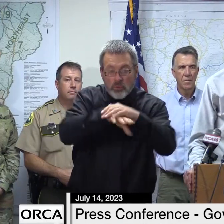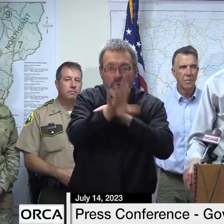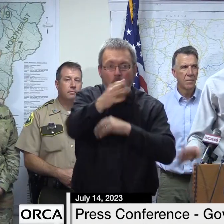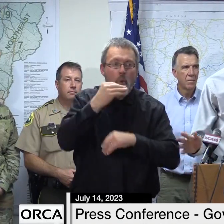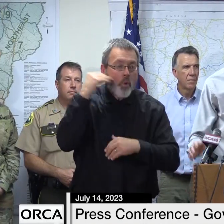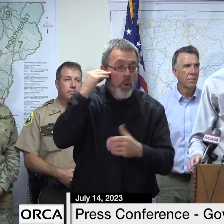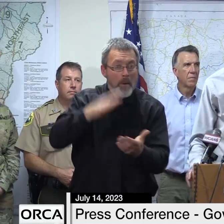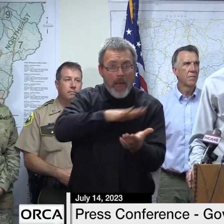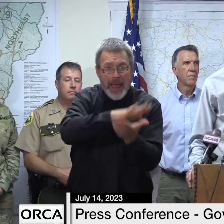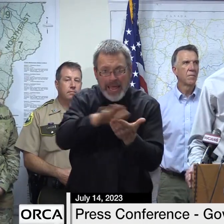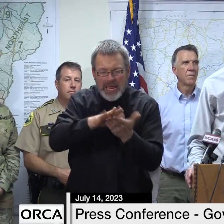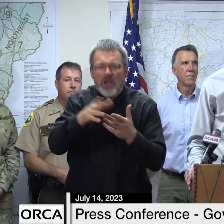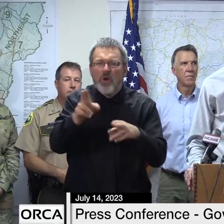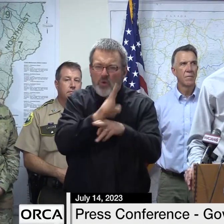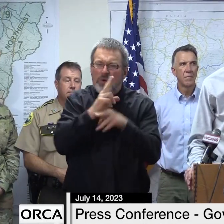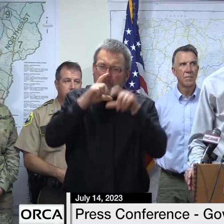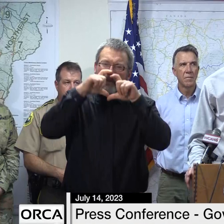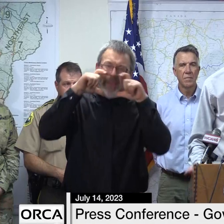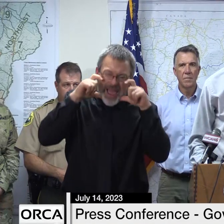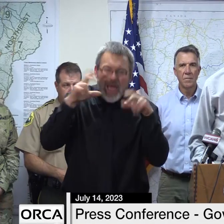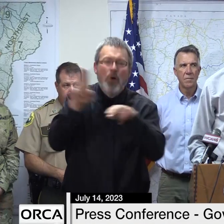in those environments is really the key.